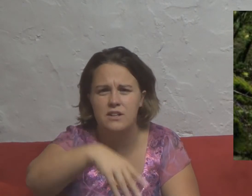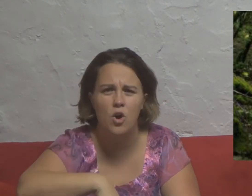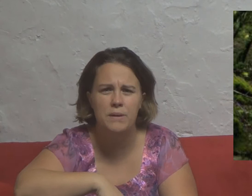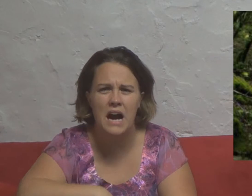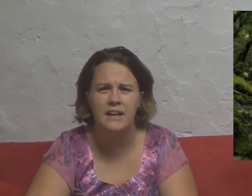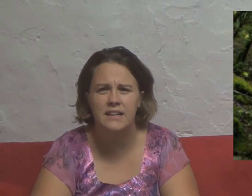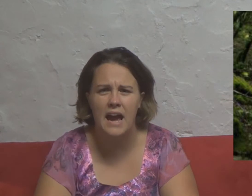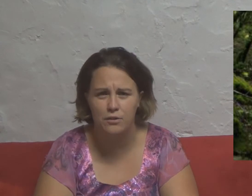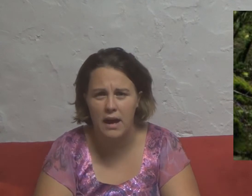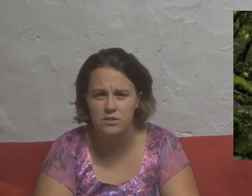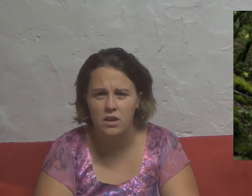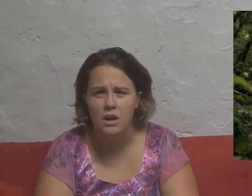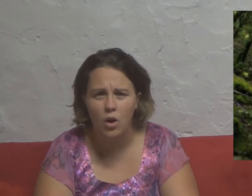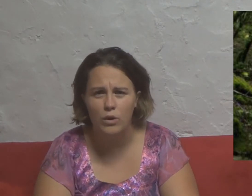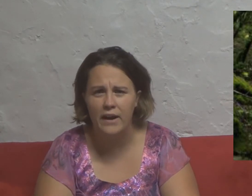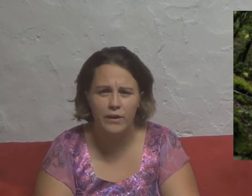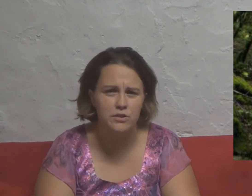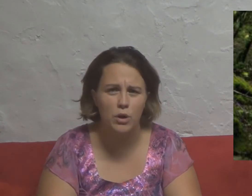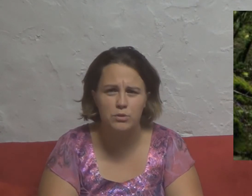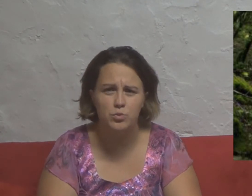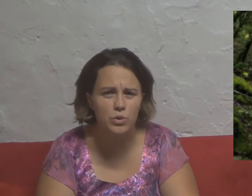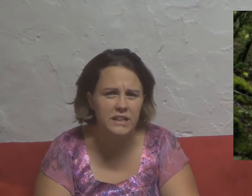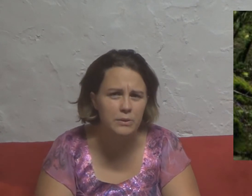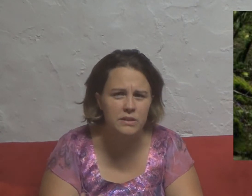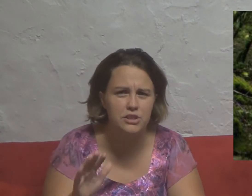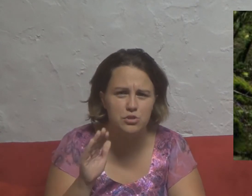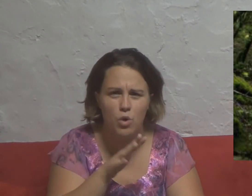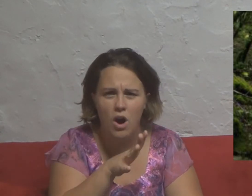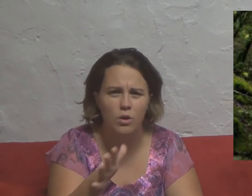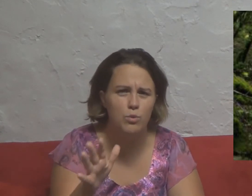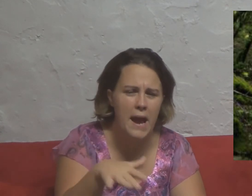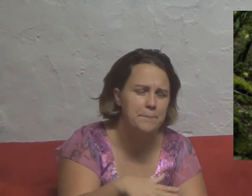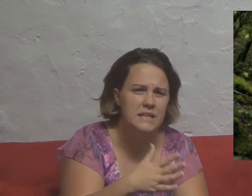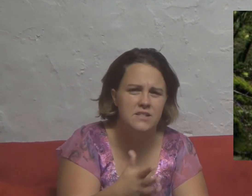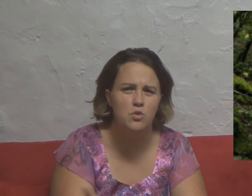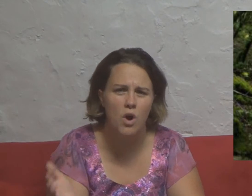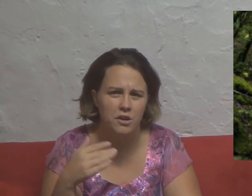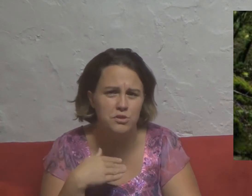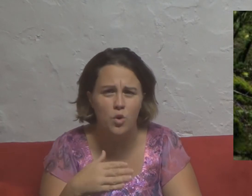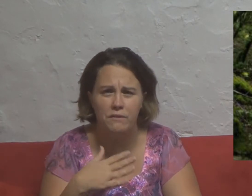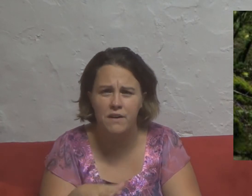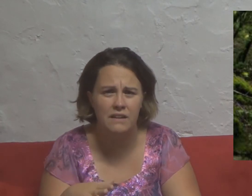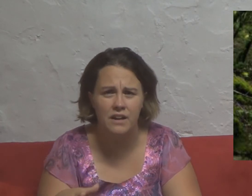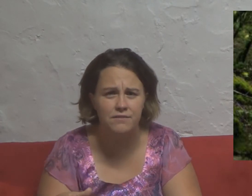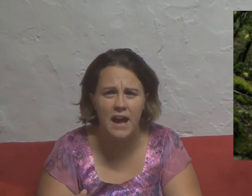go beyond the cataracts, or areas where it was really, really strong rapids and the water was going very, very